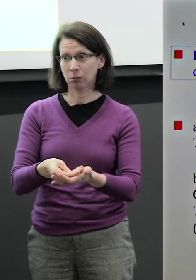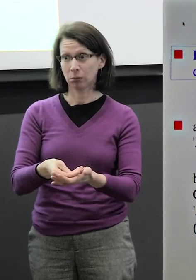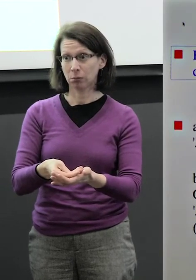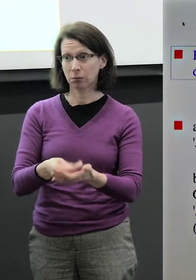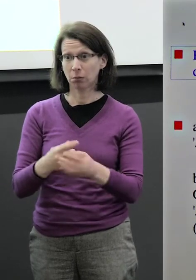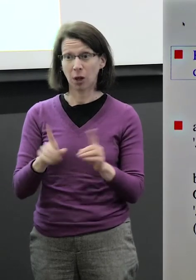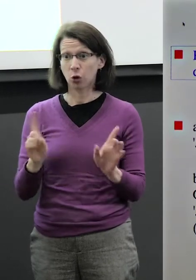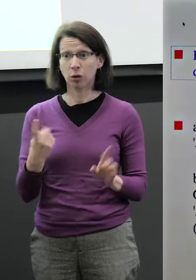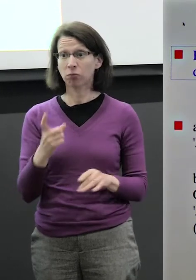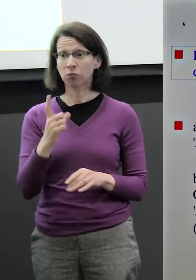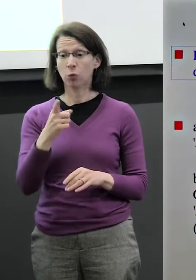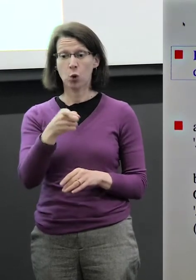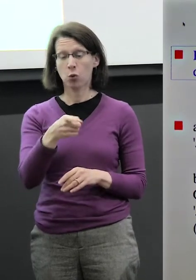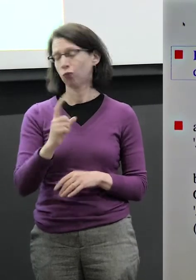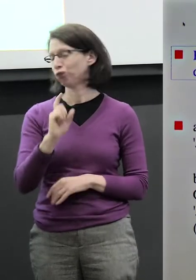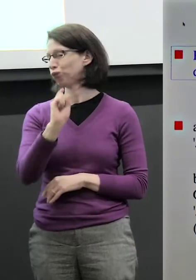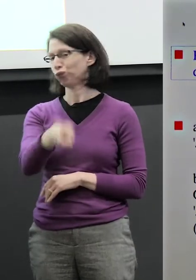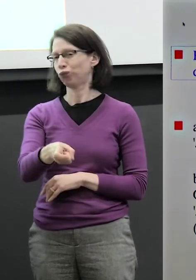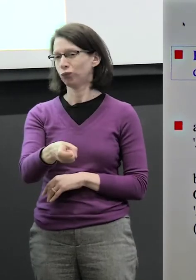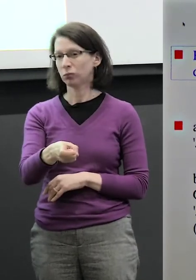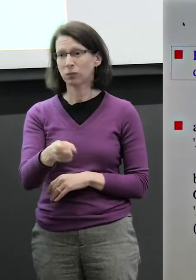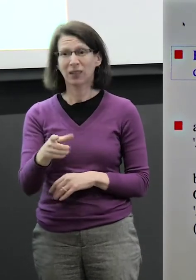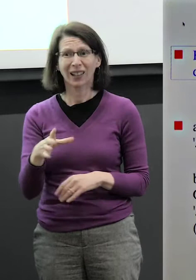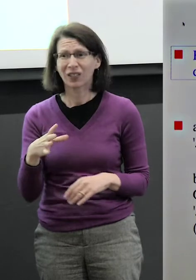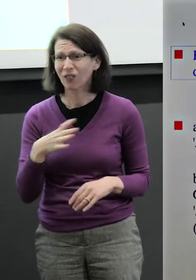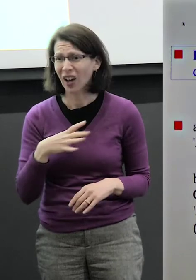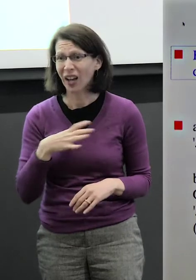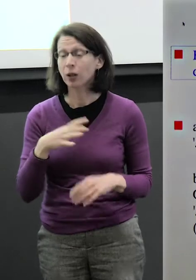perfectly fine. This is a 7 out of 7.